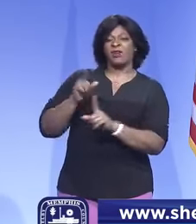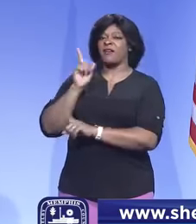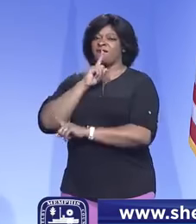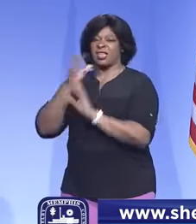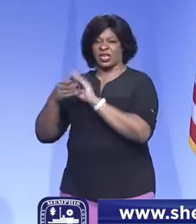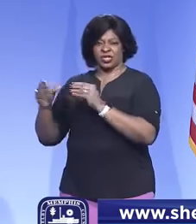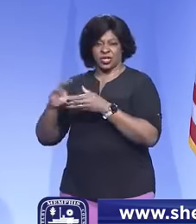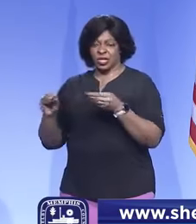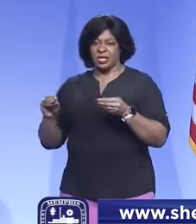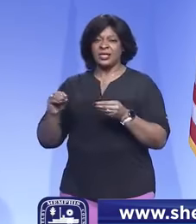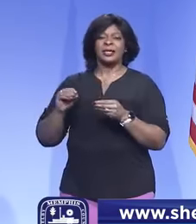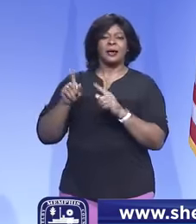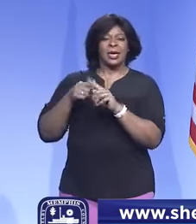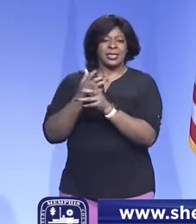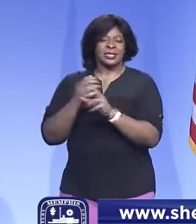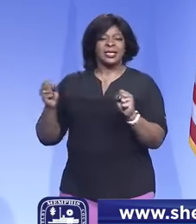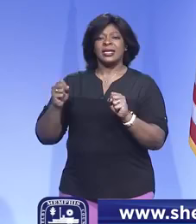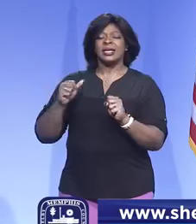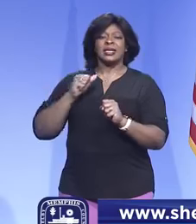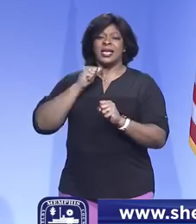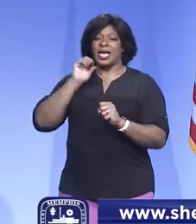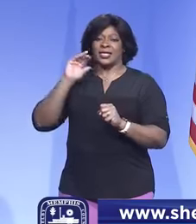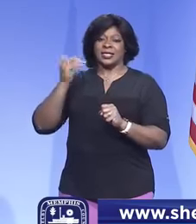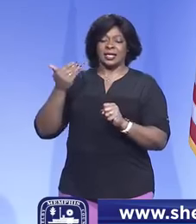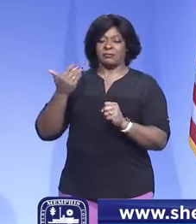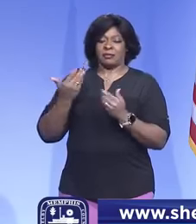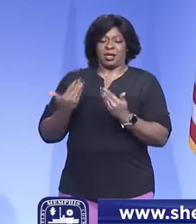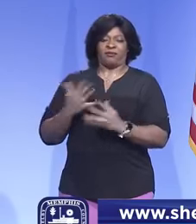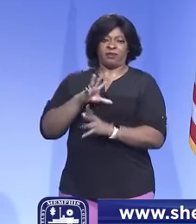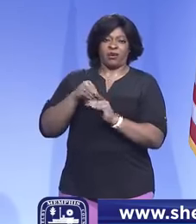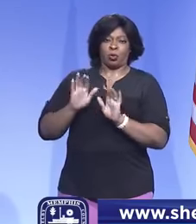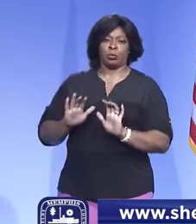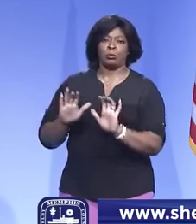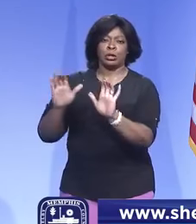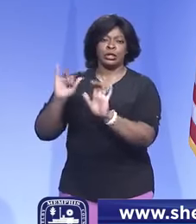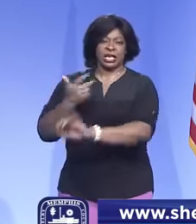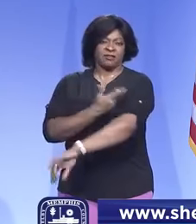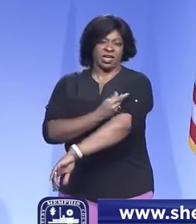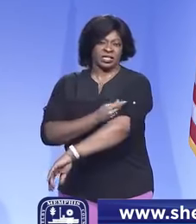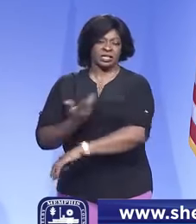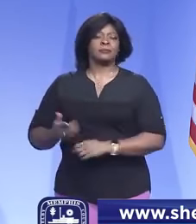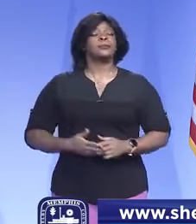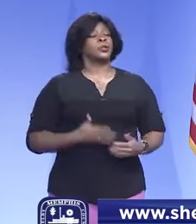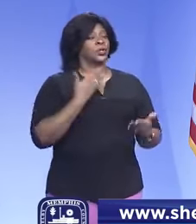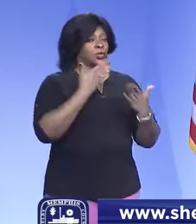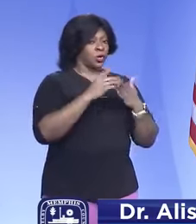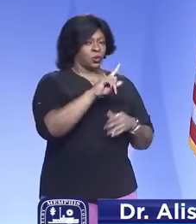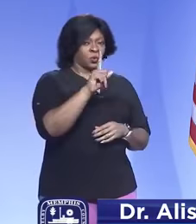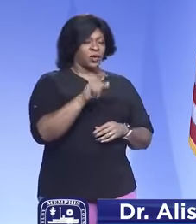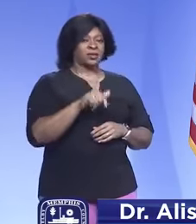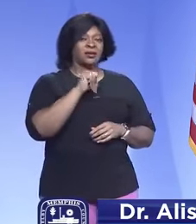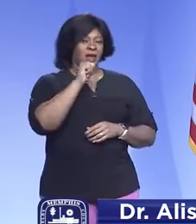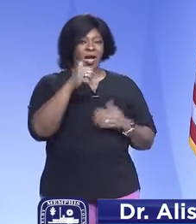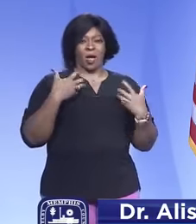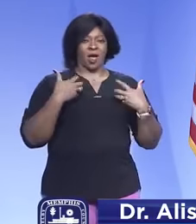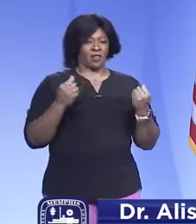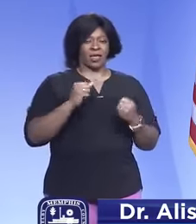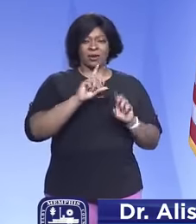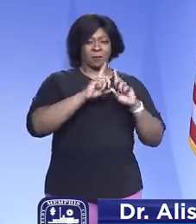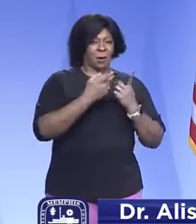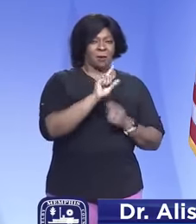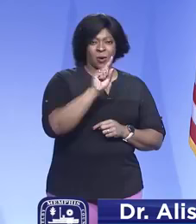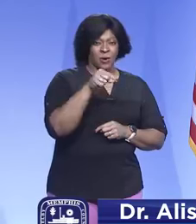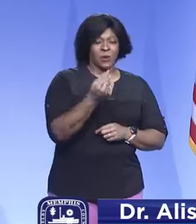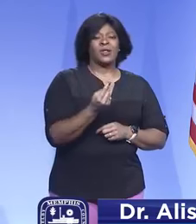safety, but also not seeming too heavy-handed in pushing it? A very good question, and it's not just the health department.